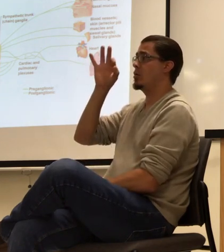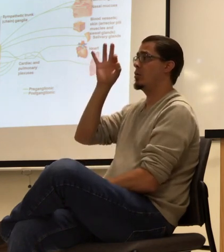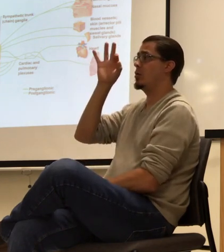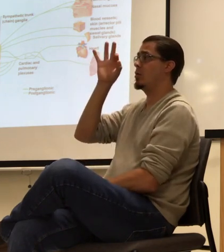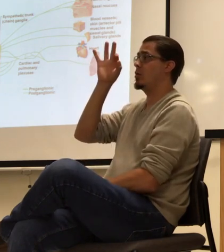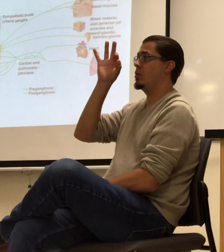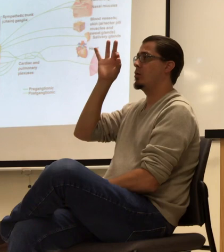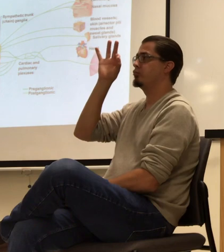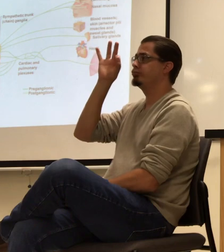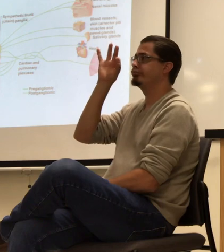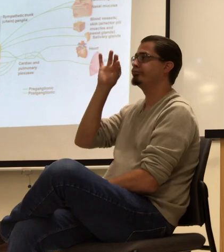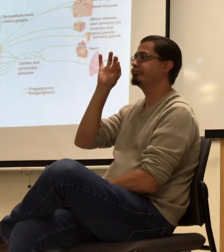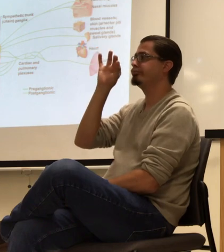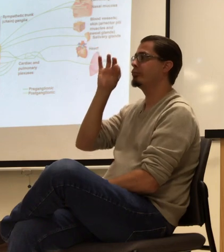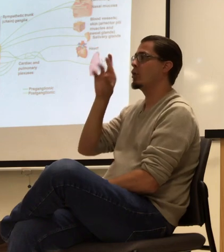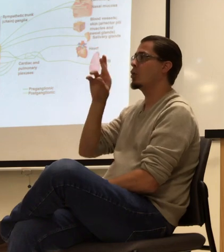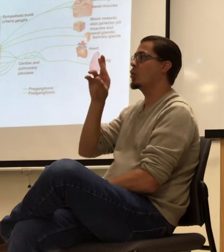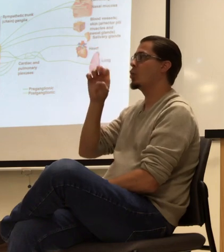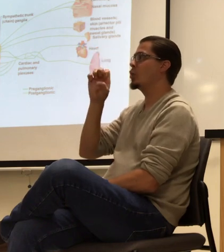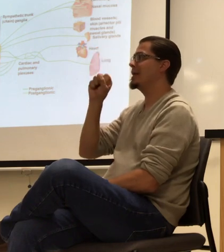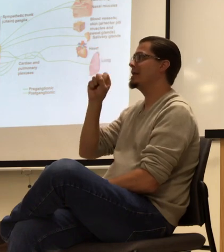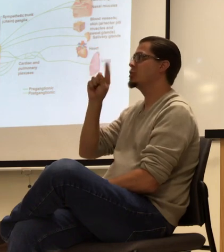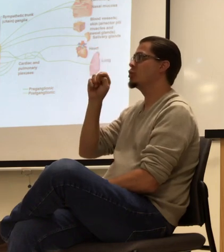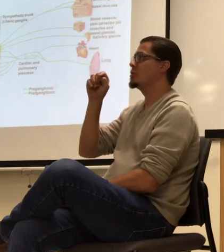Constriction. And that's what parasympathetic does.